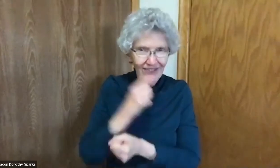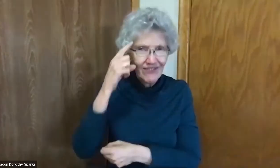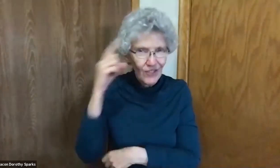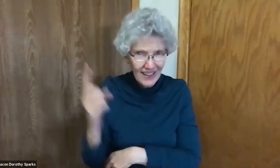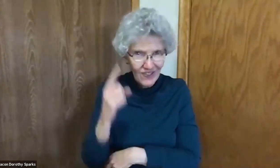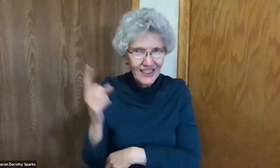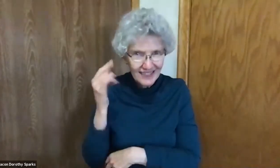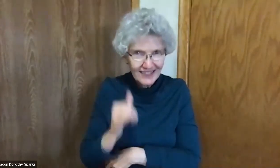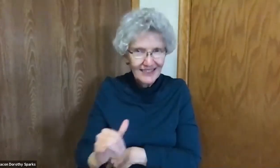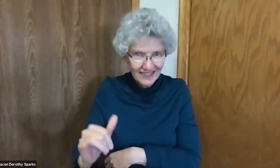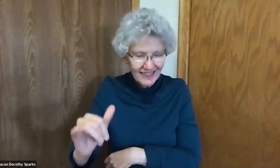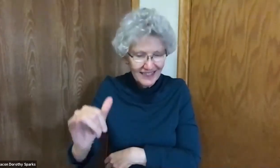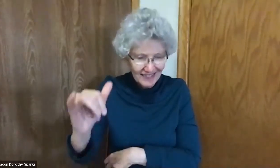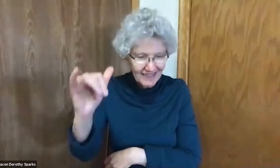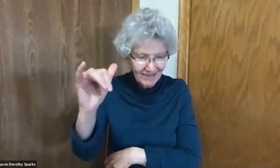forever.